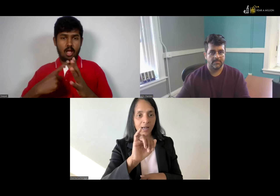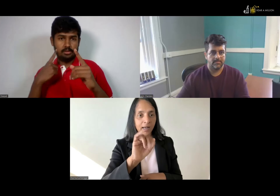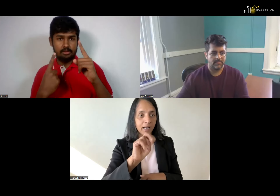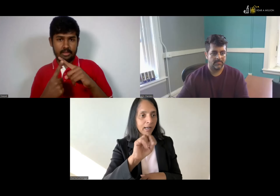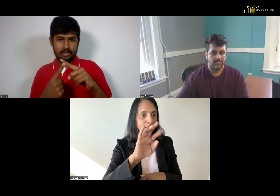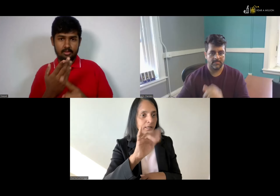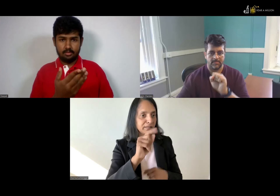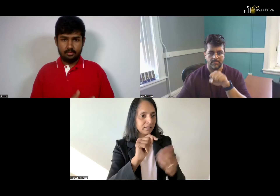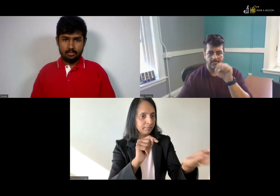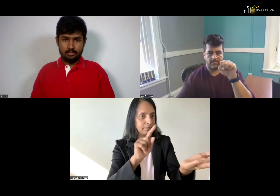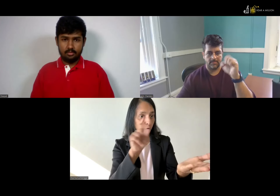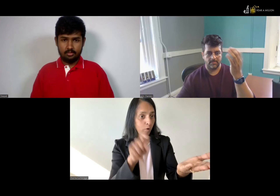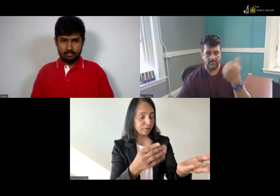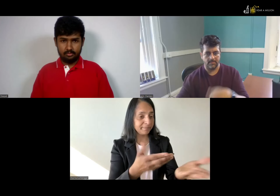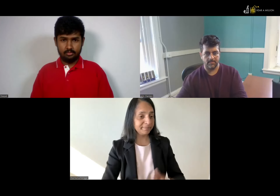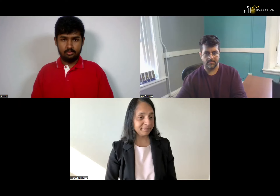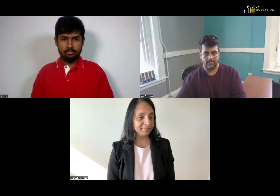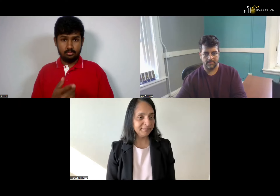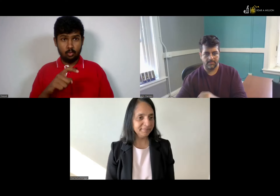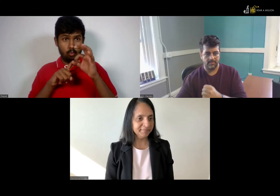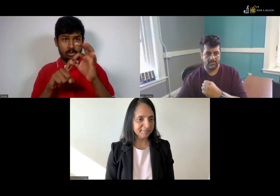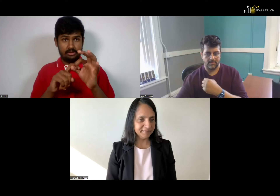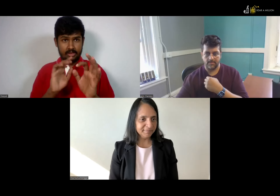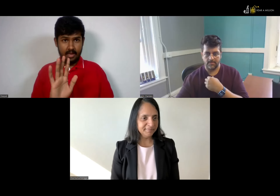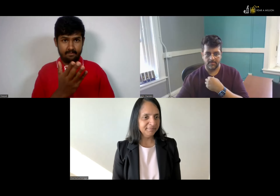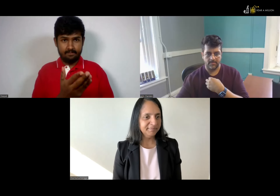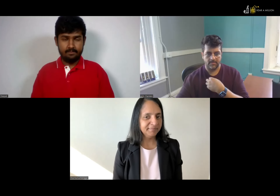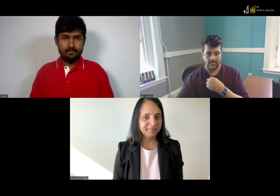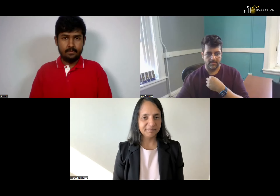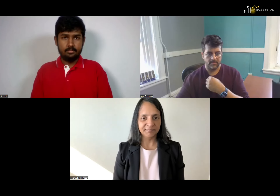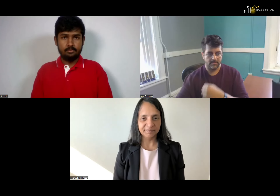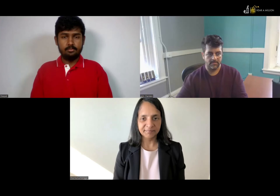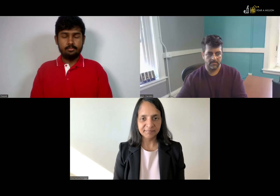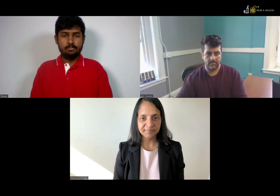So we have Indrajit. He has a question.